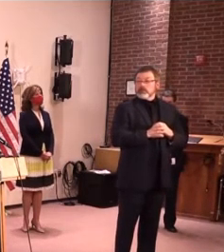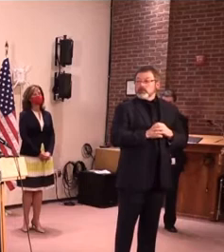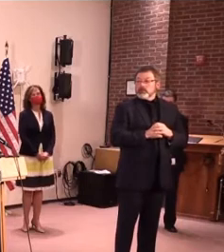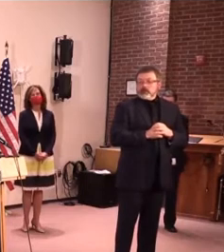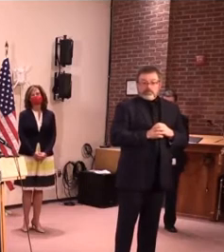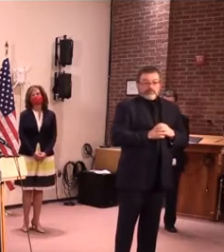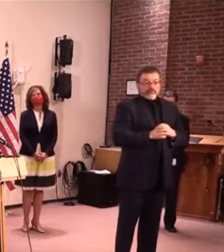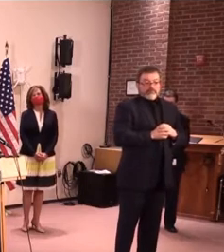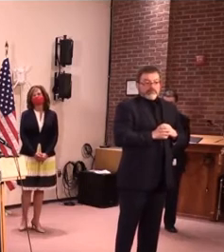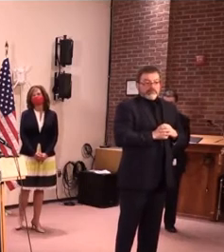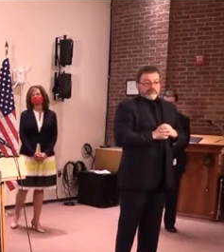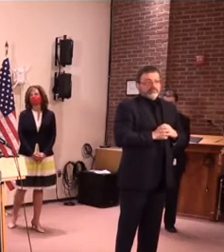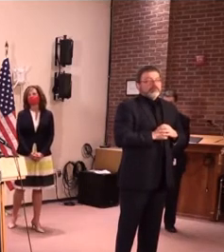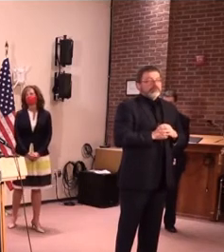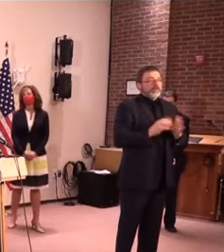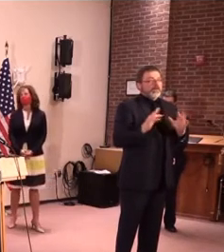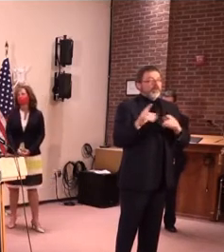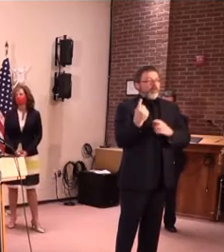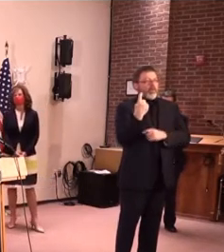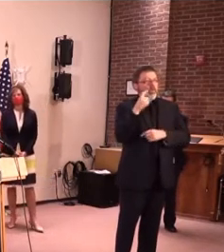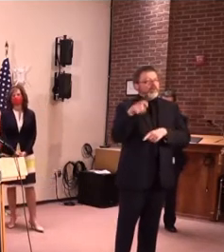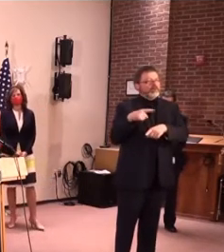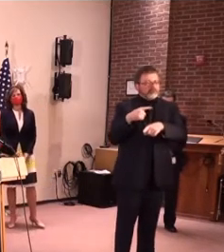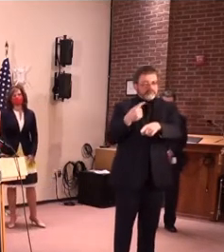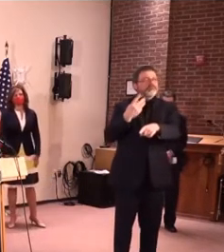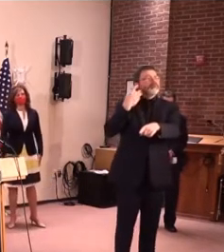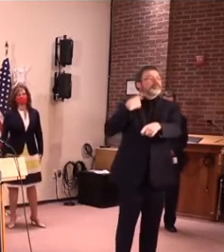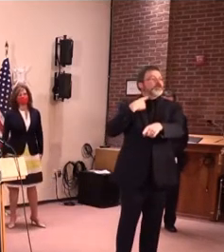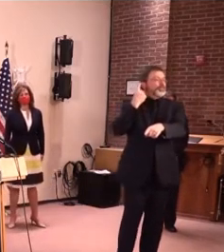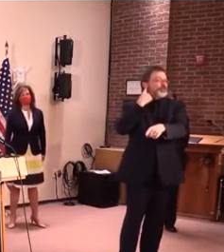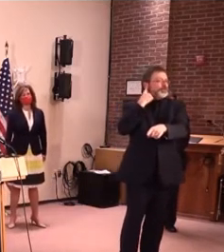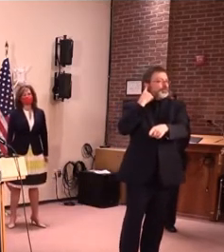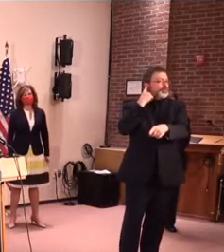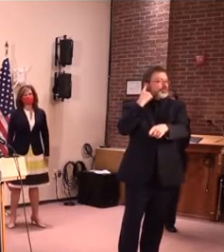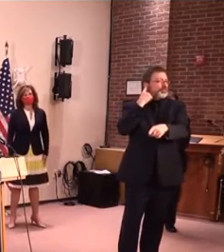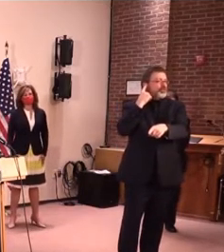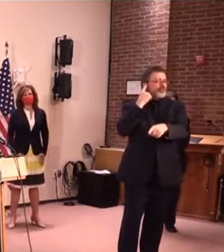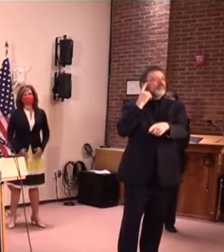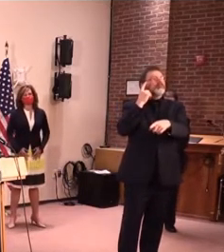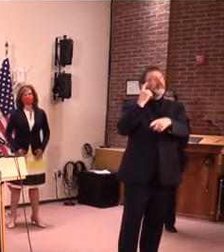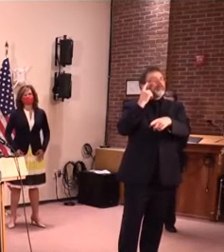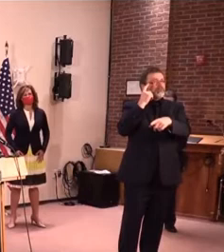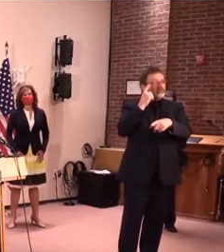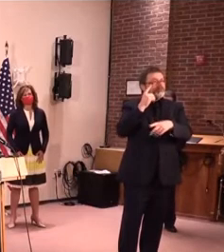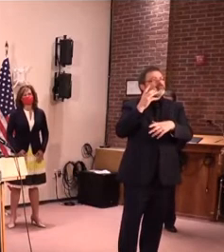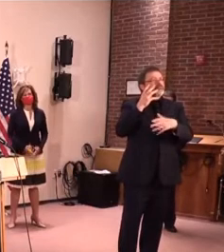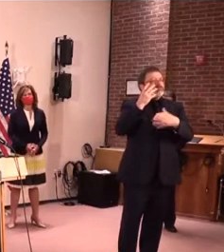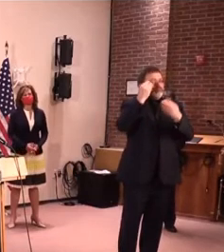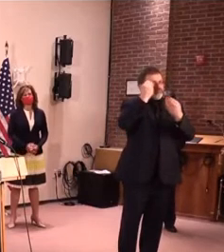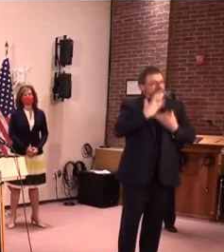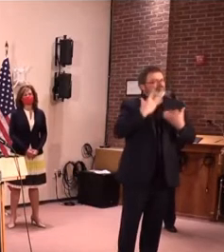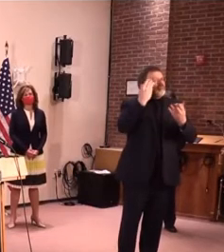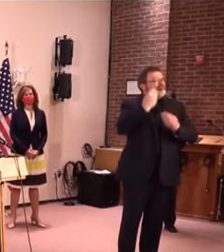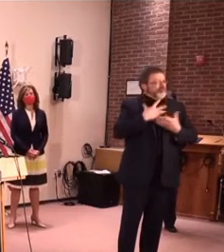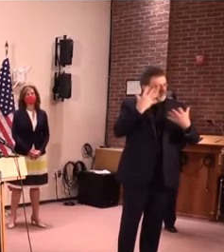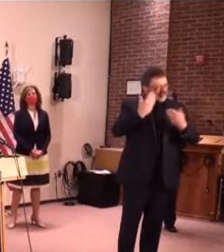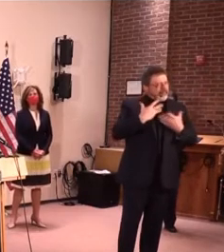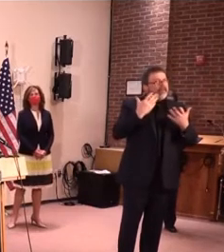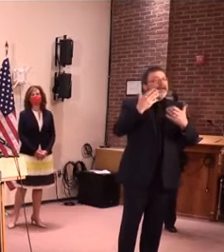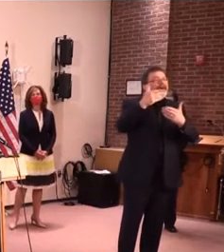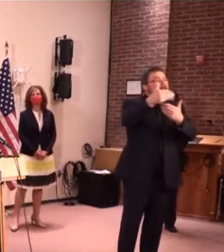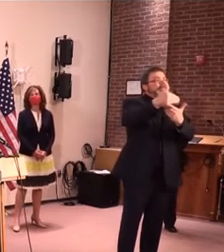some very creative ideas for in-person commencements, but most of them are outside the guidance the AOE has published